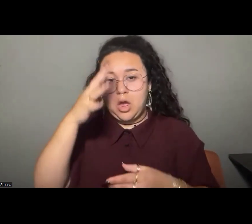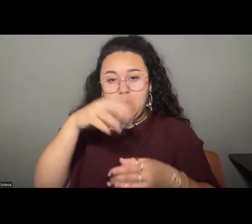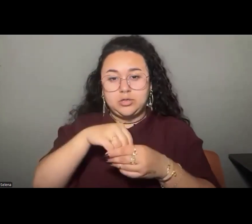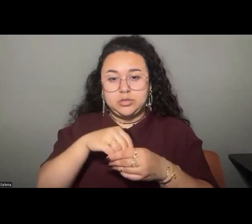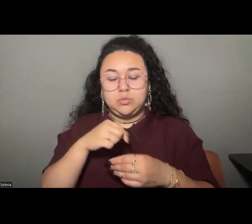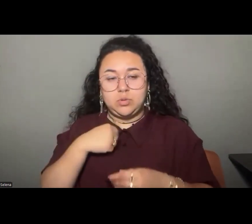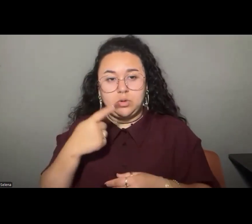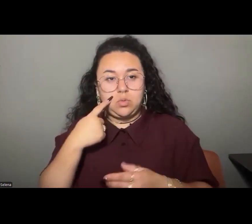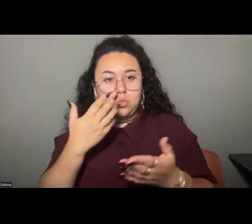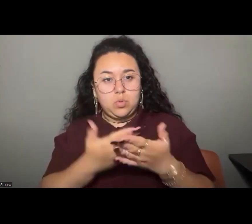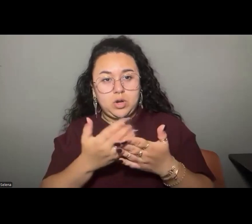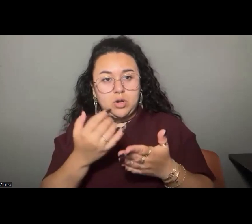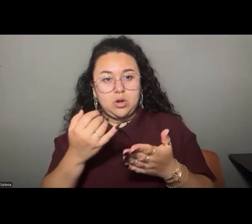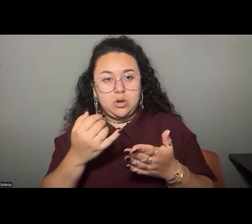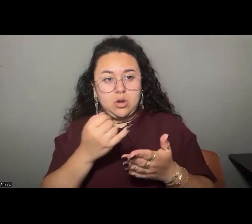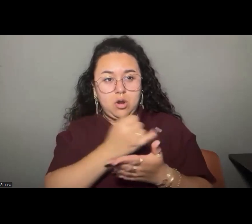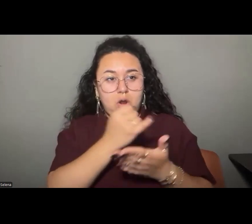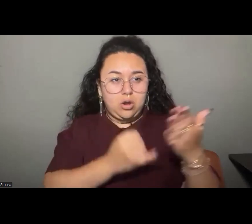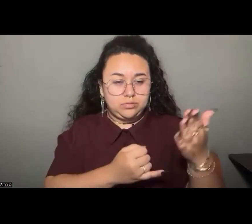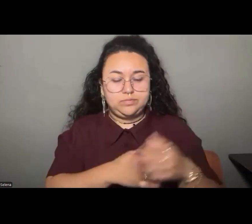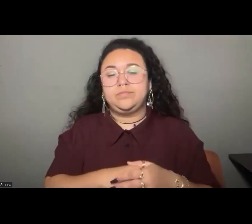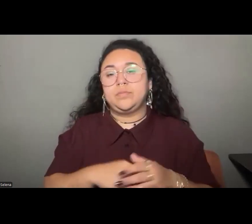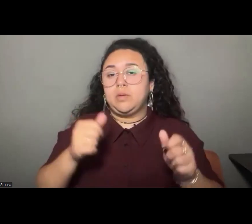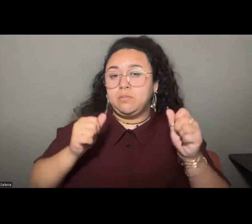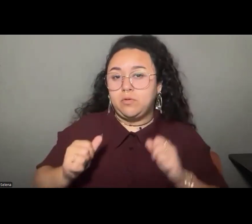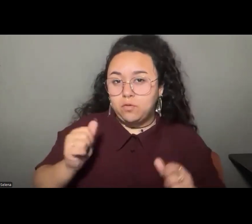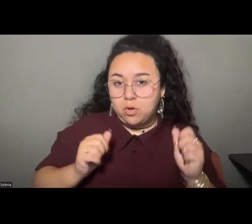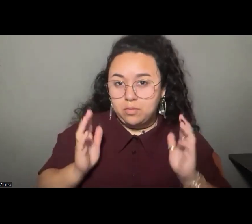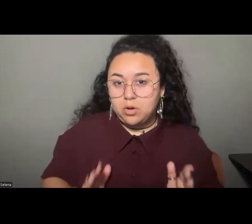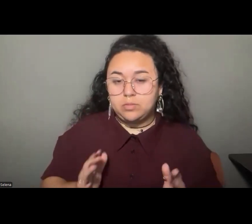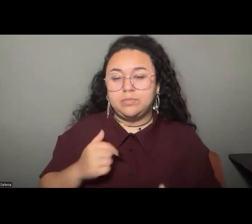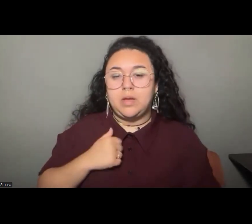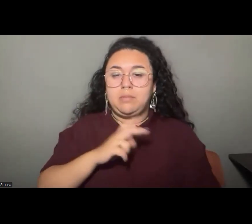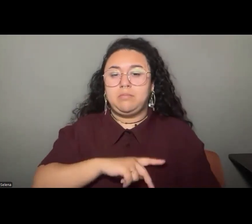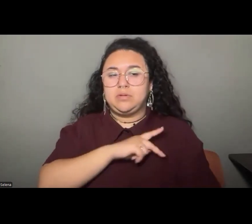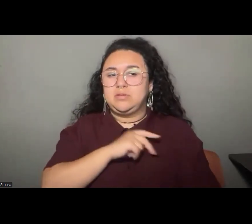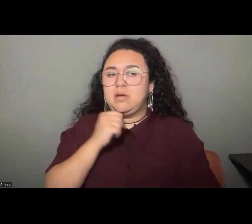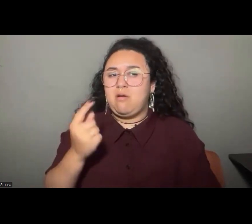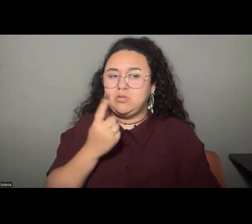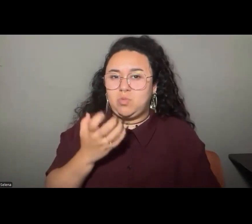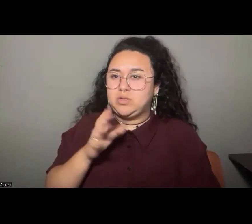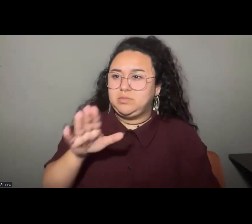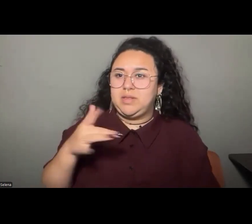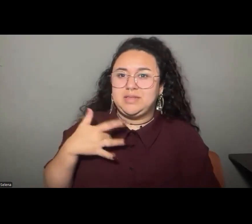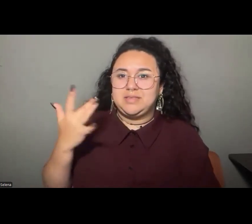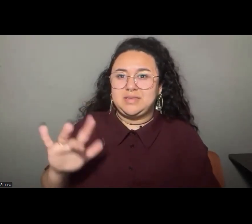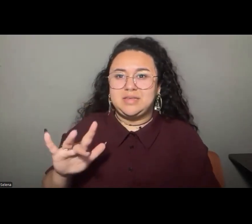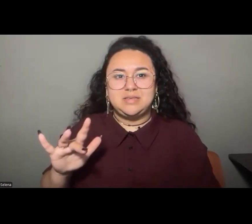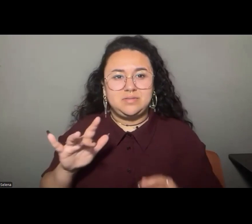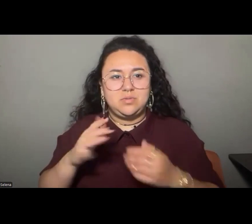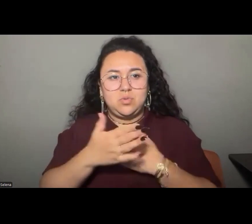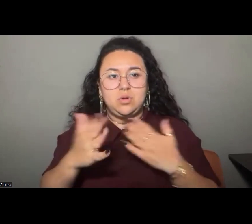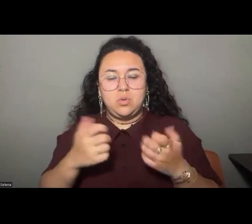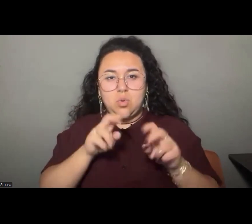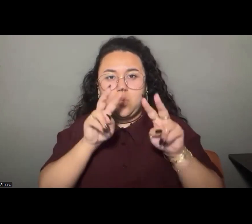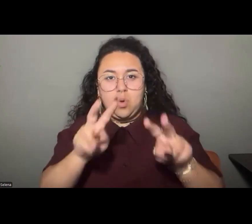performance and also performer, sometimes I personally don't always want to be in the sensory room. I want to be able to watch the show,